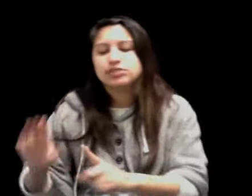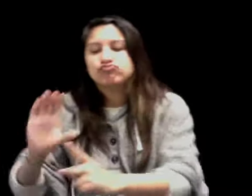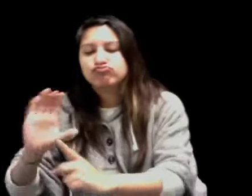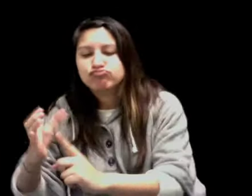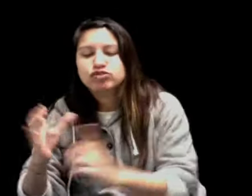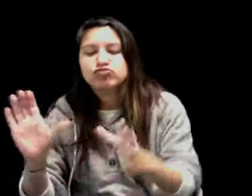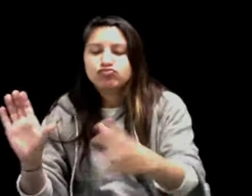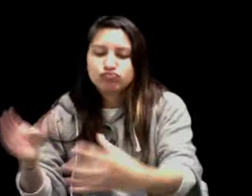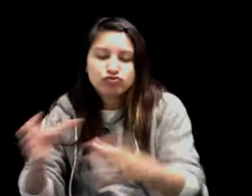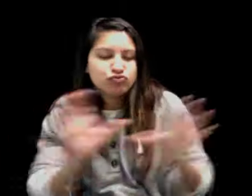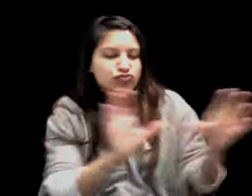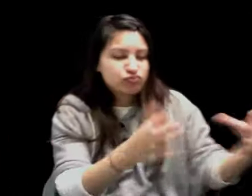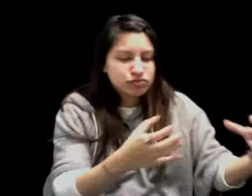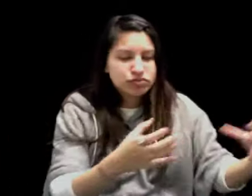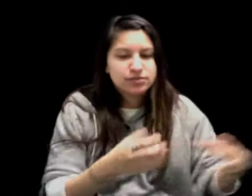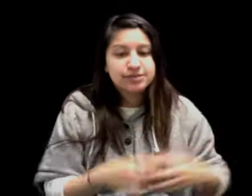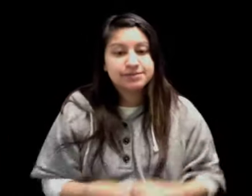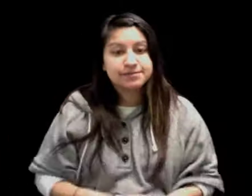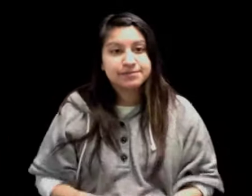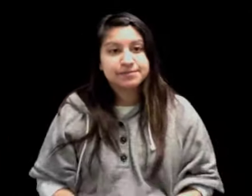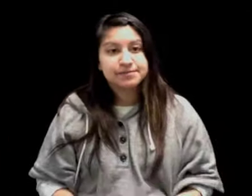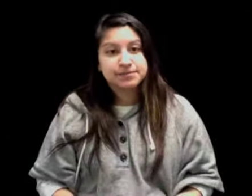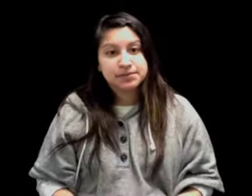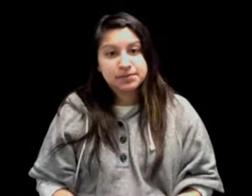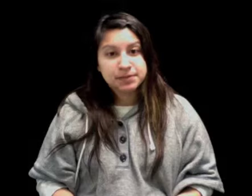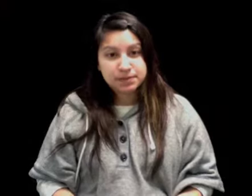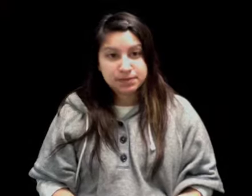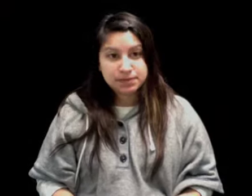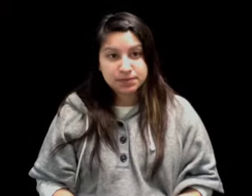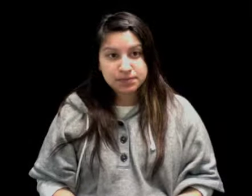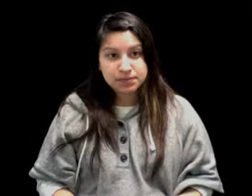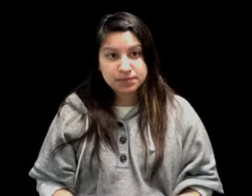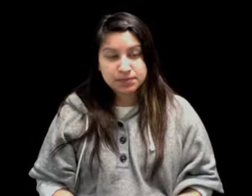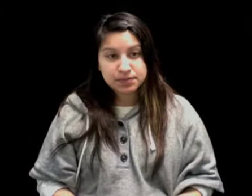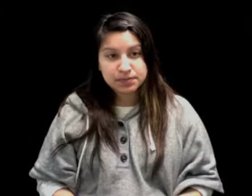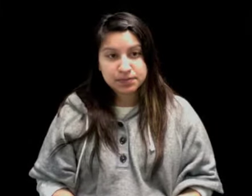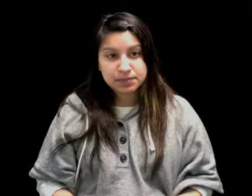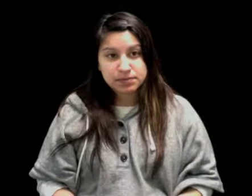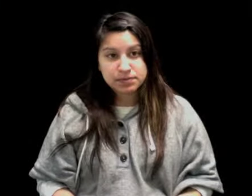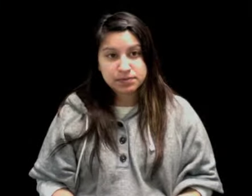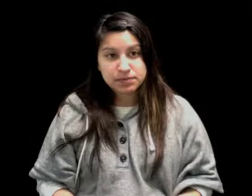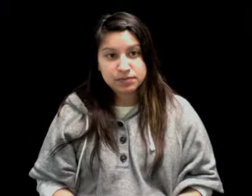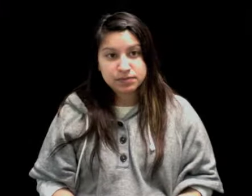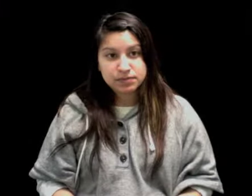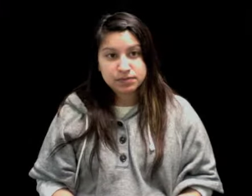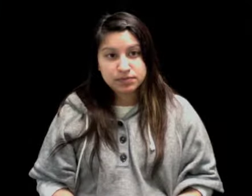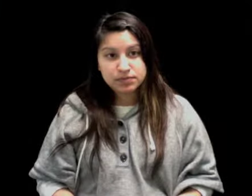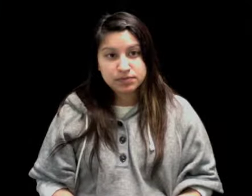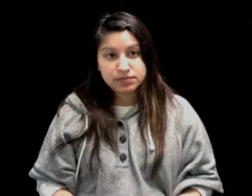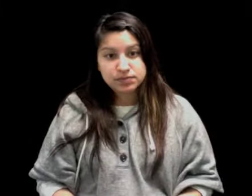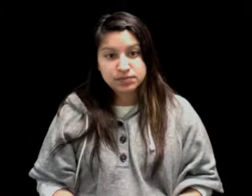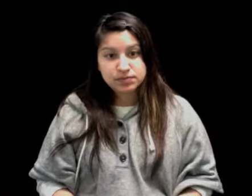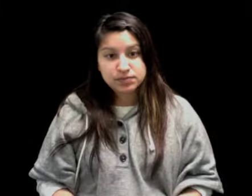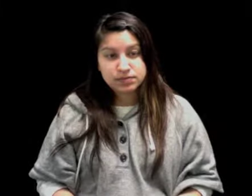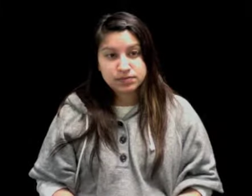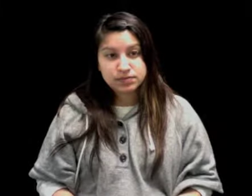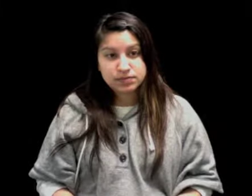Two key elements are one, the belief that one racial group is superior to another or others, and two,